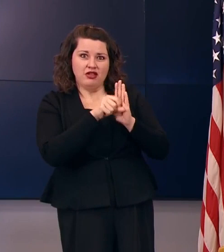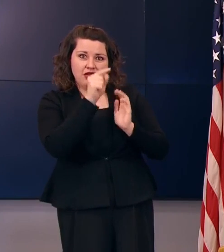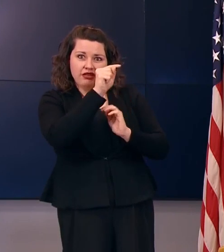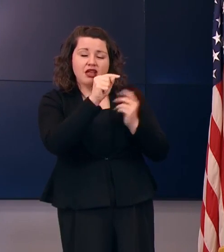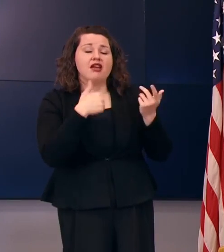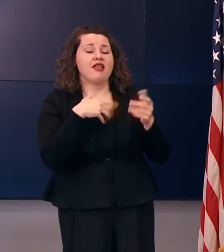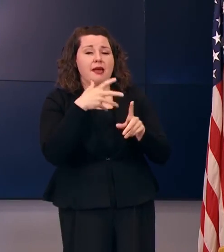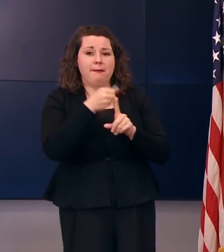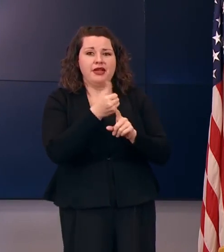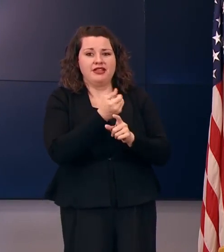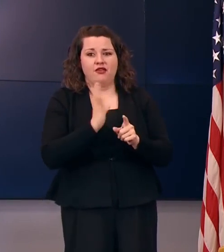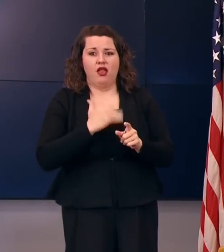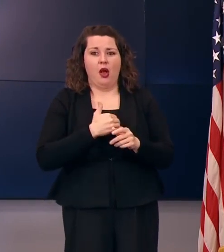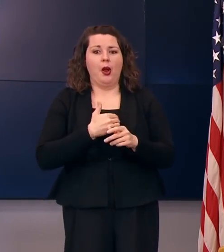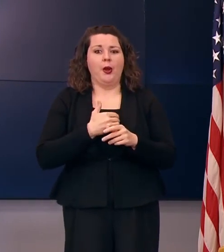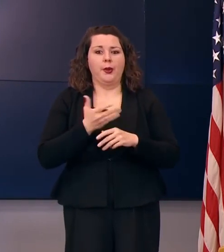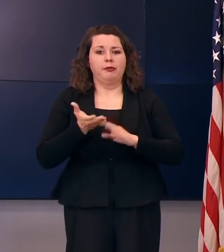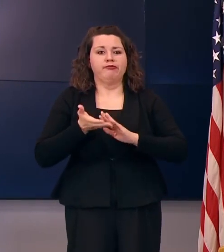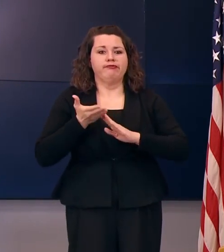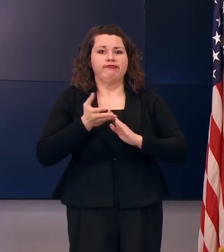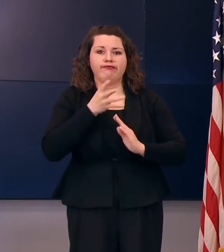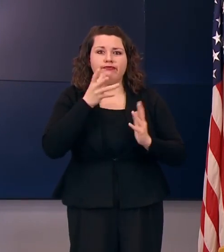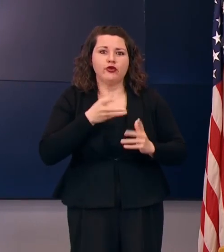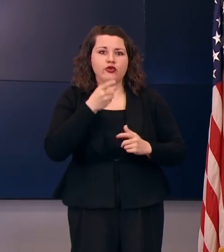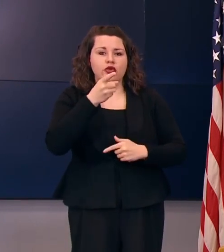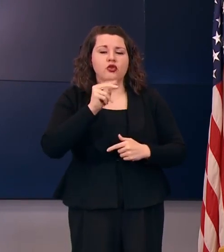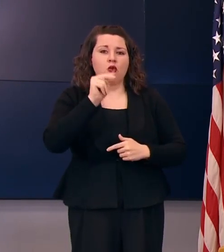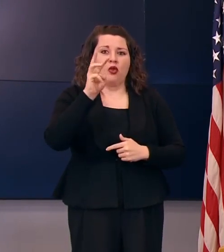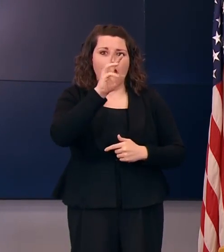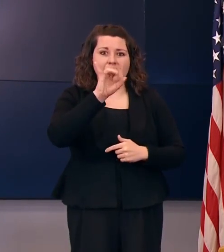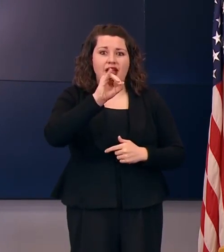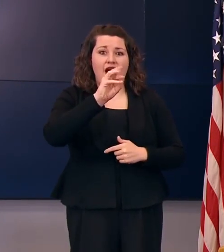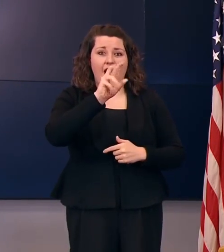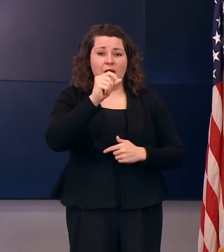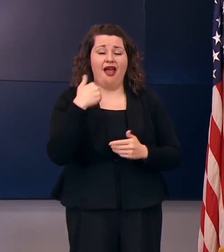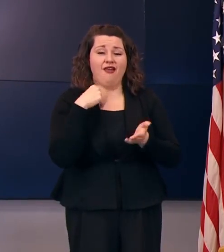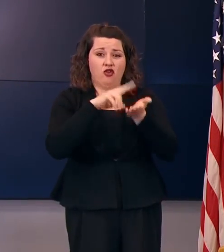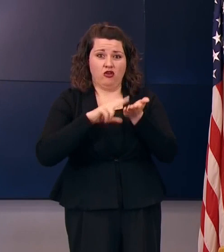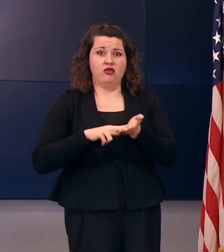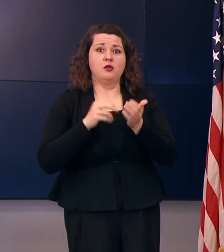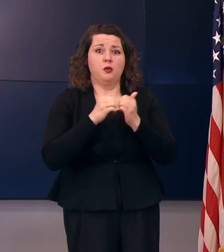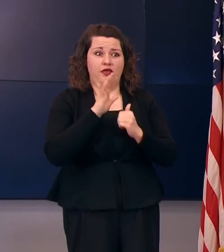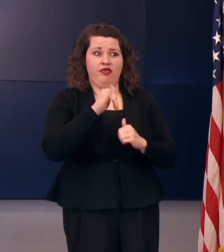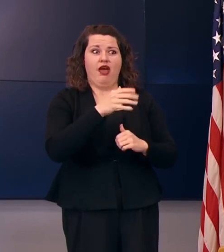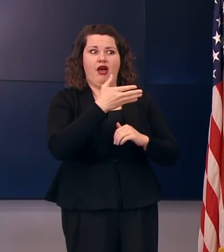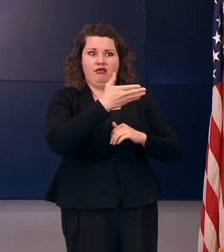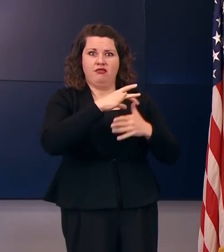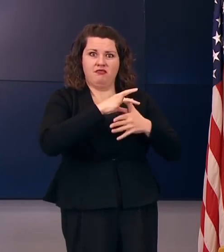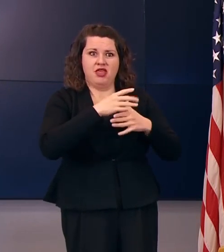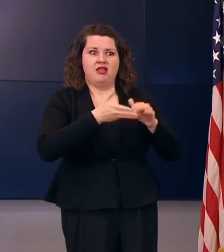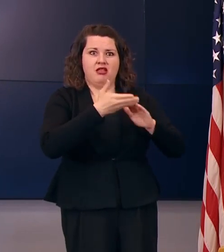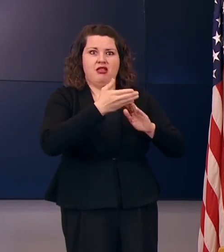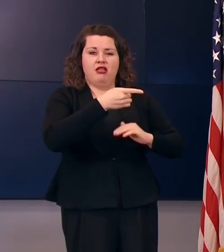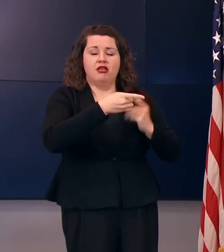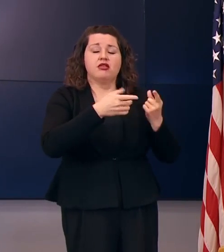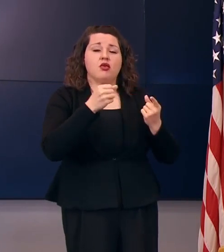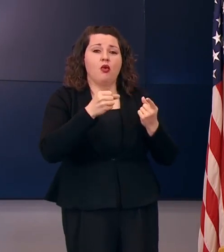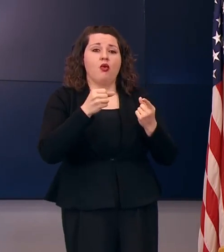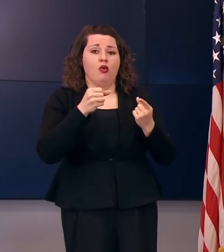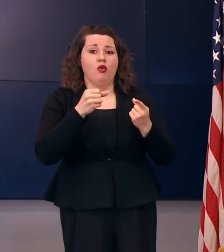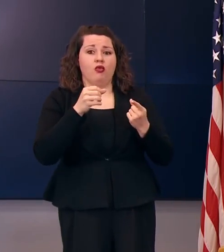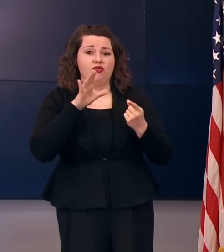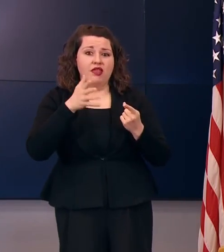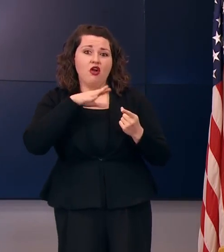impacts several of our producers up in northwest Iowa, have contracts with that plant, so that's where they're sourcing